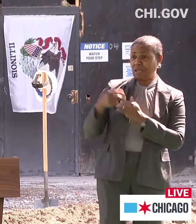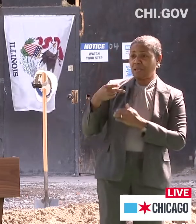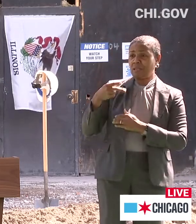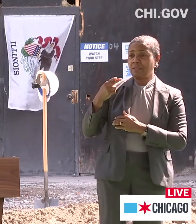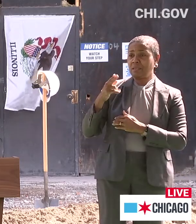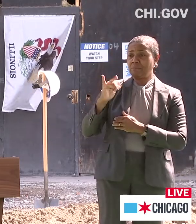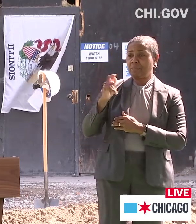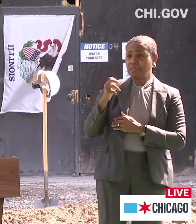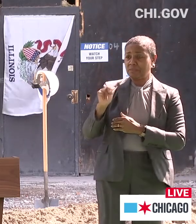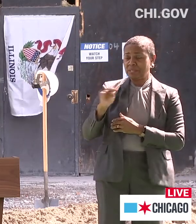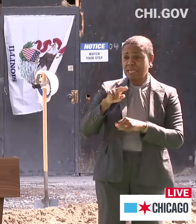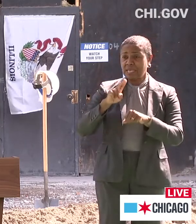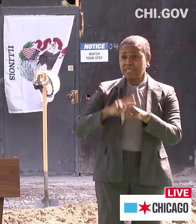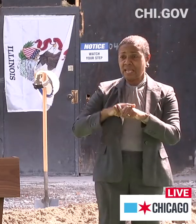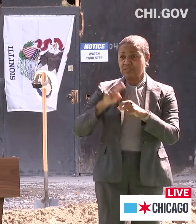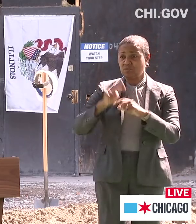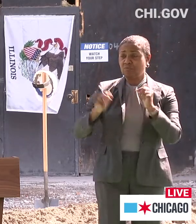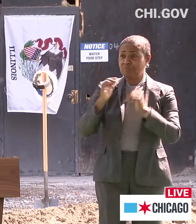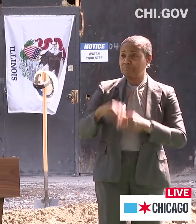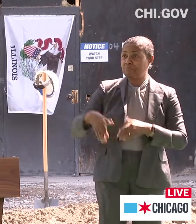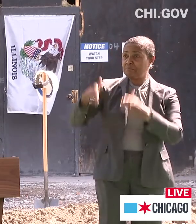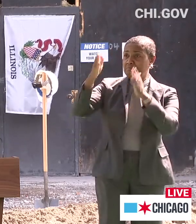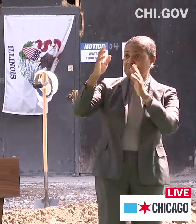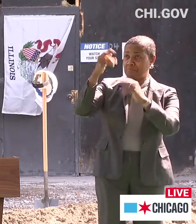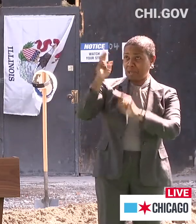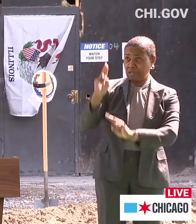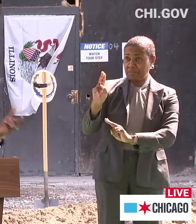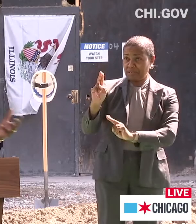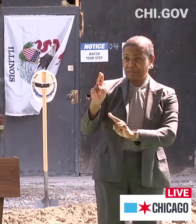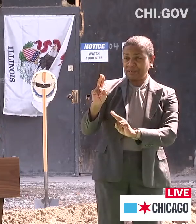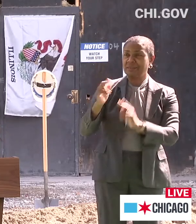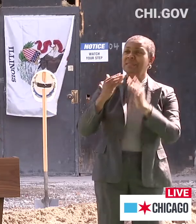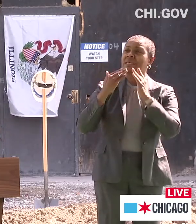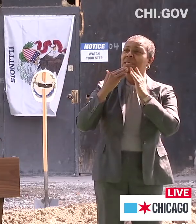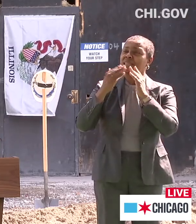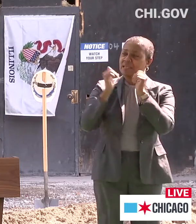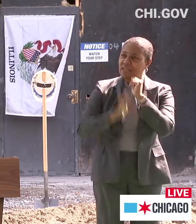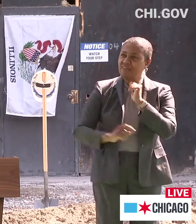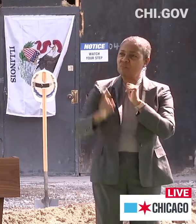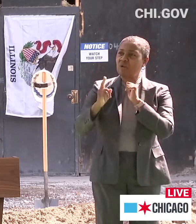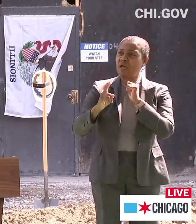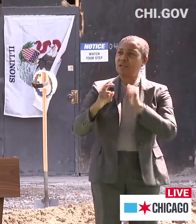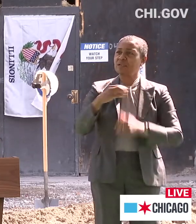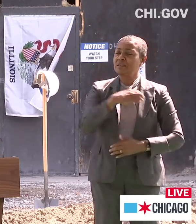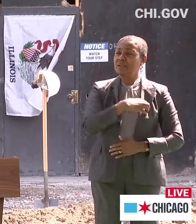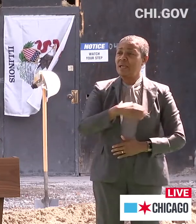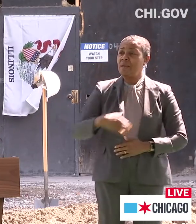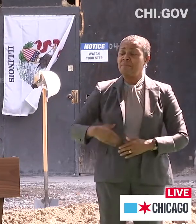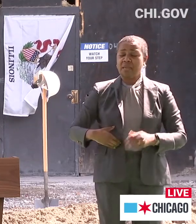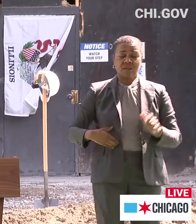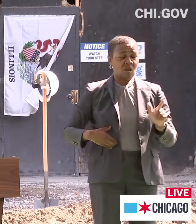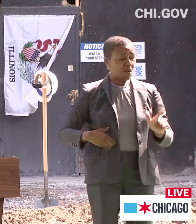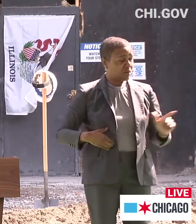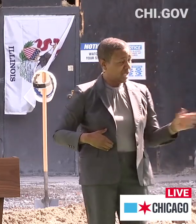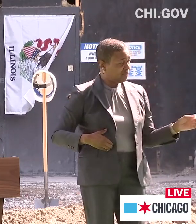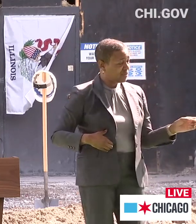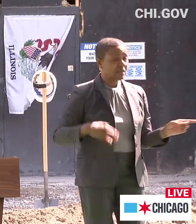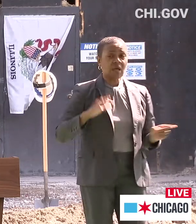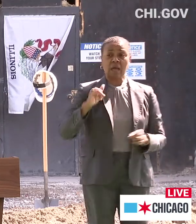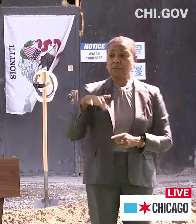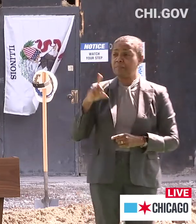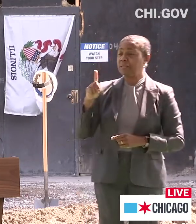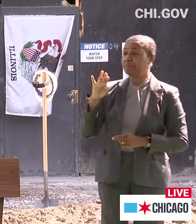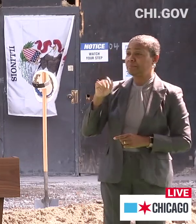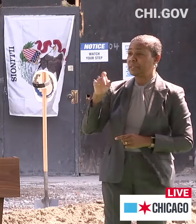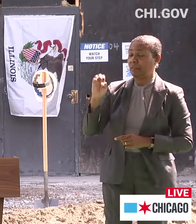So with that, I want to thank everyone here. I want to thank our great mayor, Lori Lightfoot. I want to thank our great alderman, Alderman Beal. I